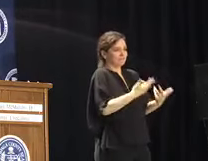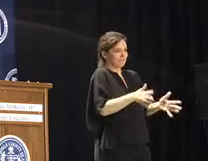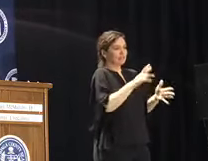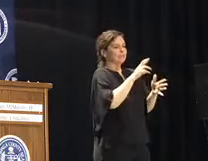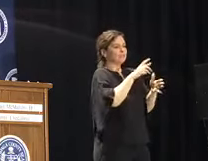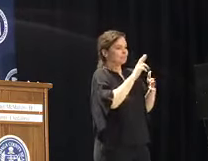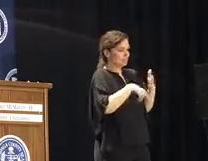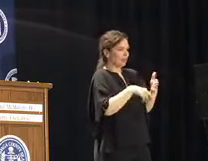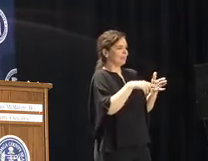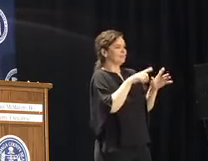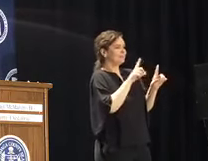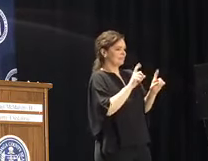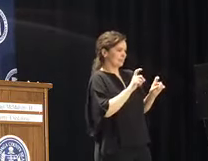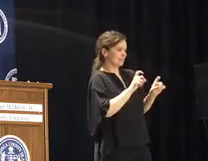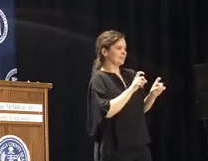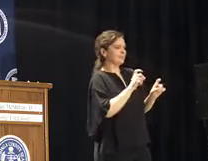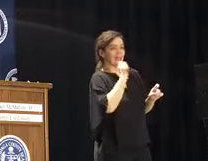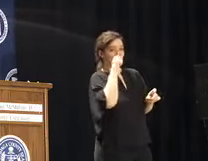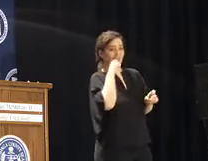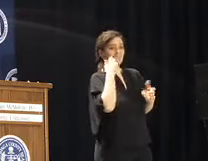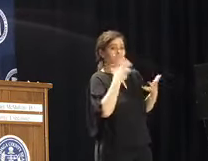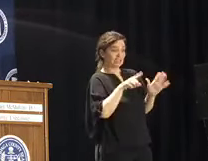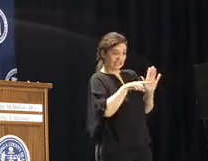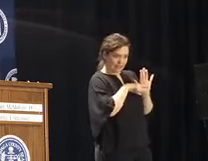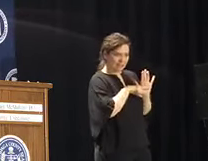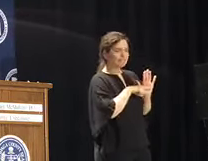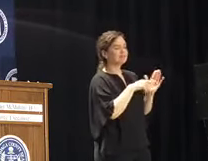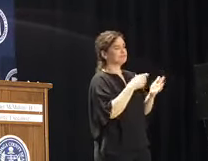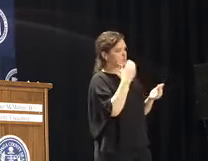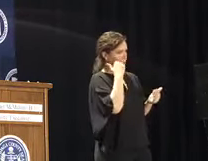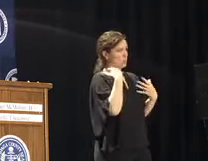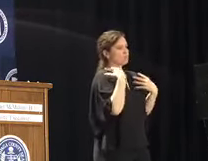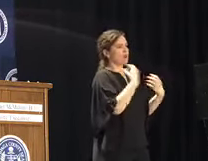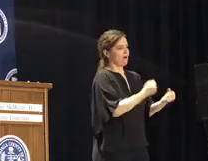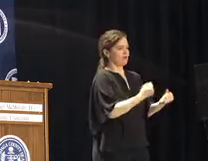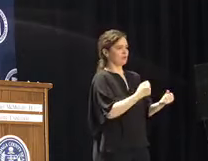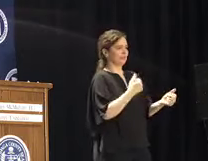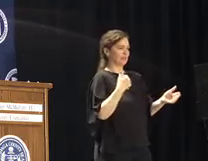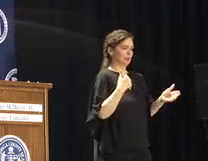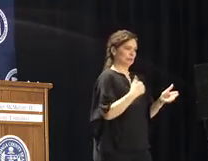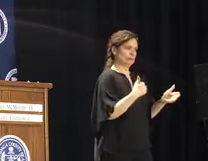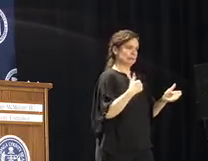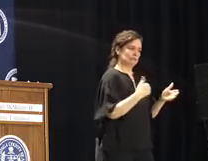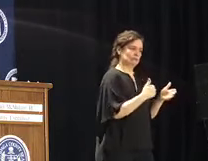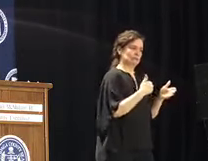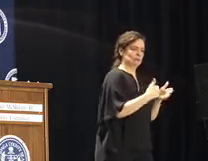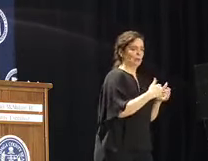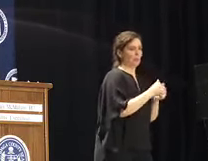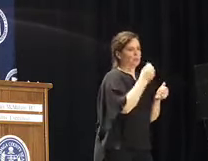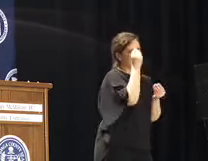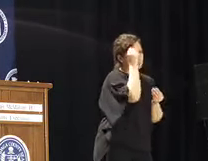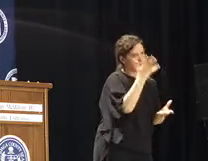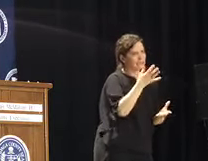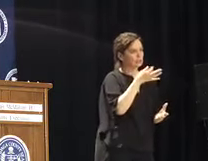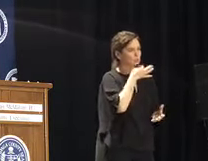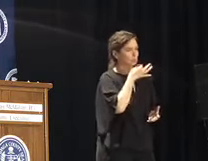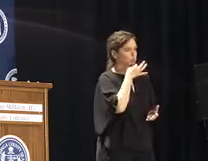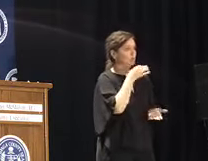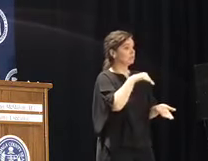We're almost there with some of these folks. Dr. Gupta and her team are working on the guidance that they want to